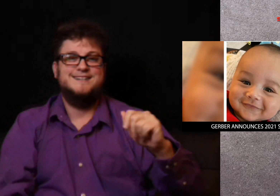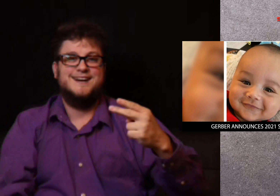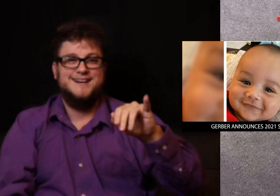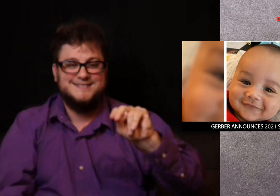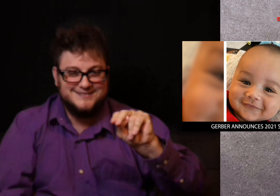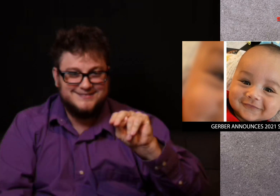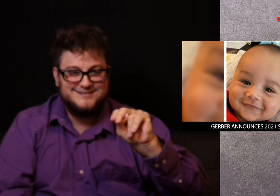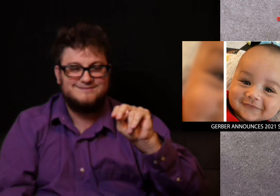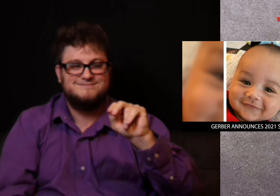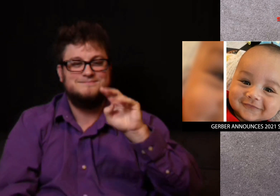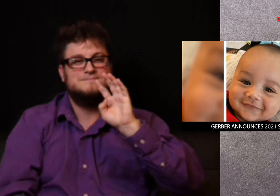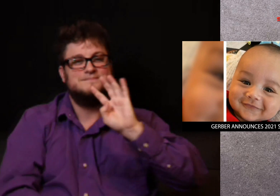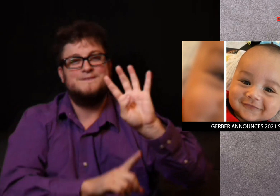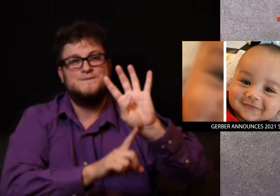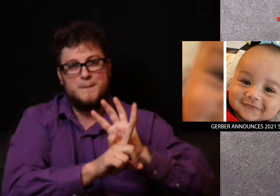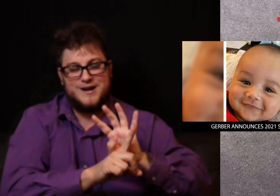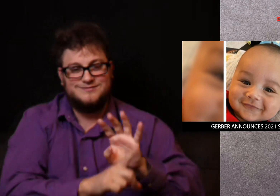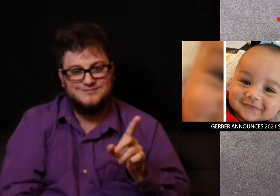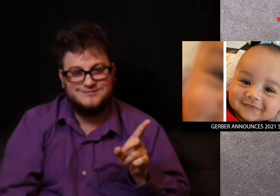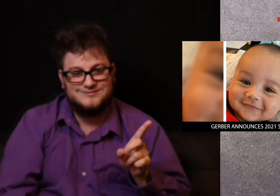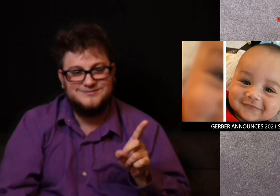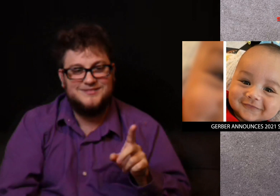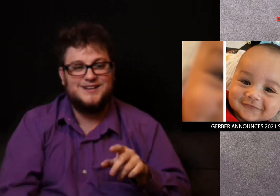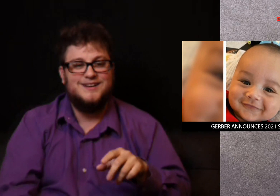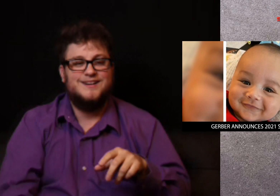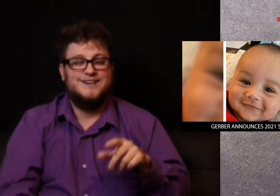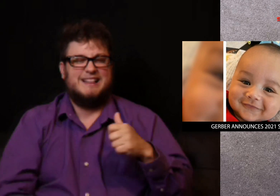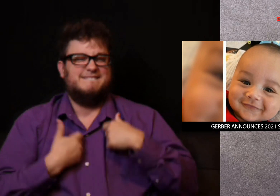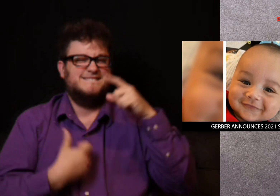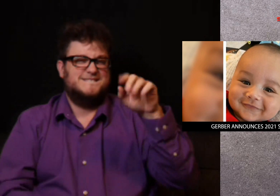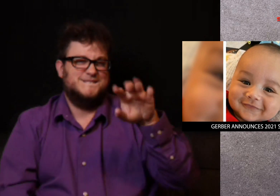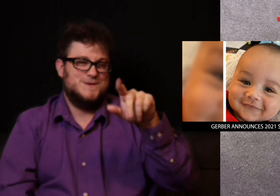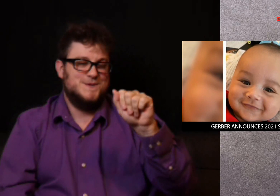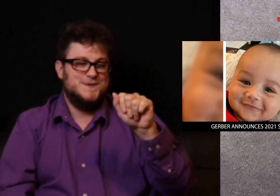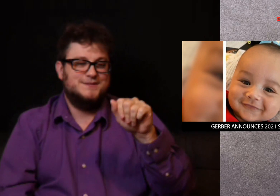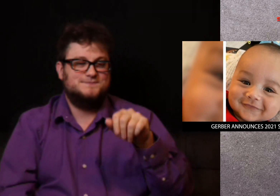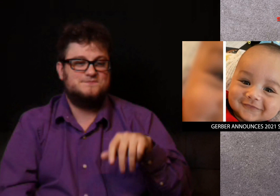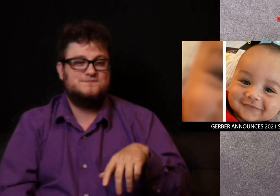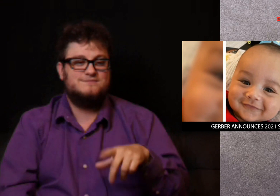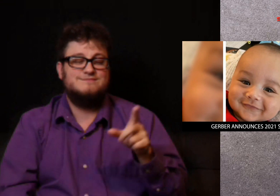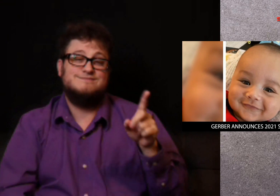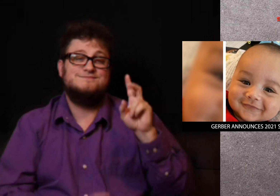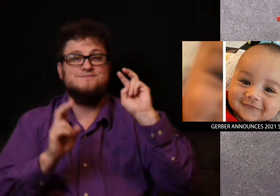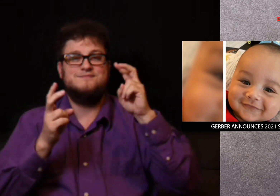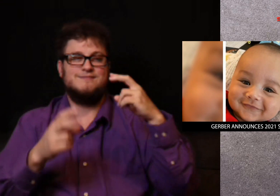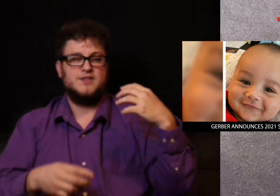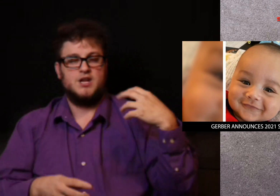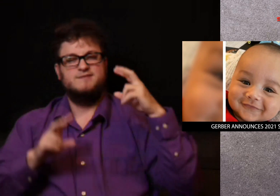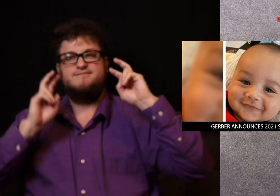This is four-month-old Zane Cahan of Florida.